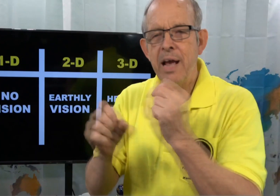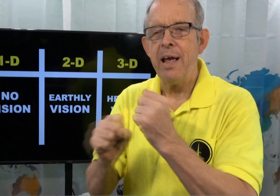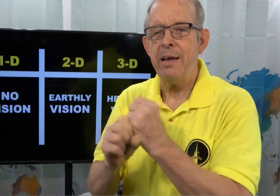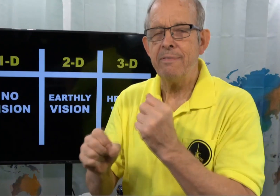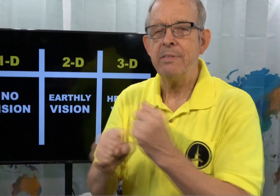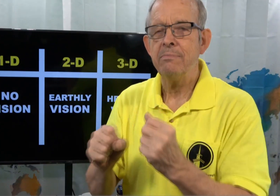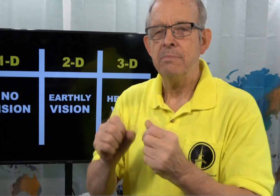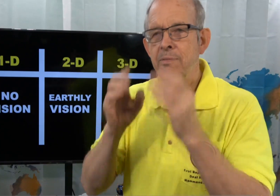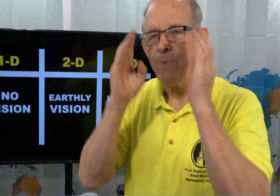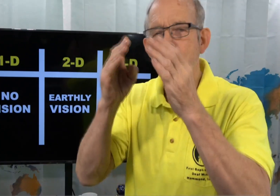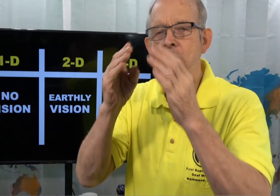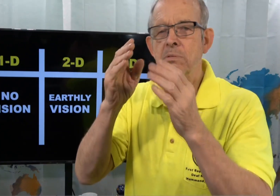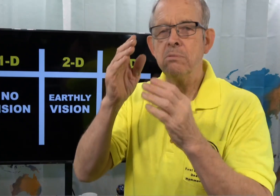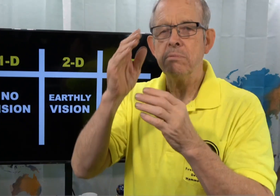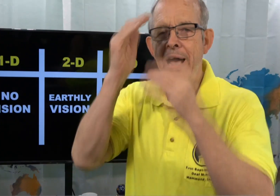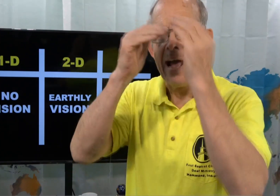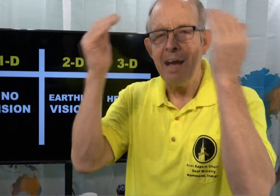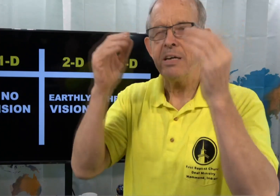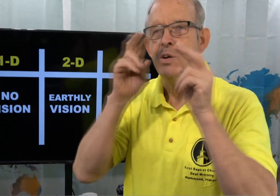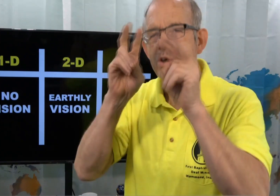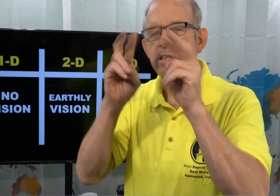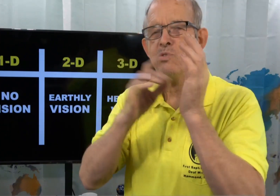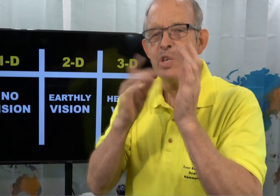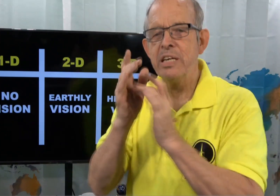say. Looking, heaven, look at Jesus.